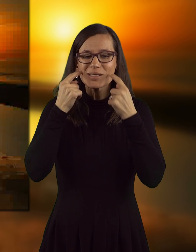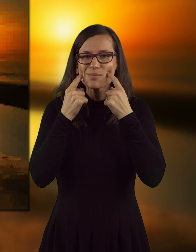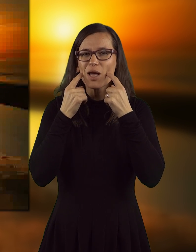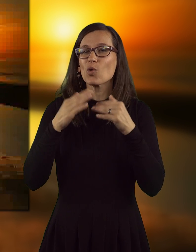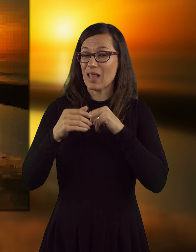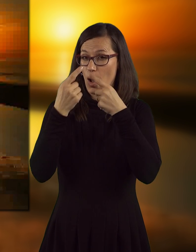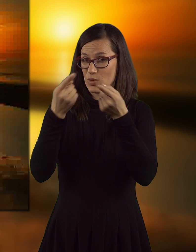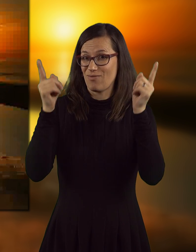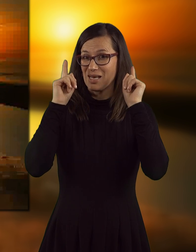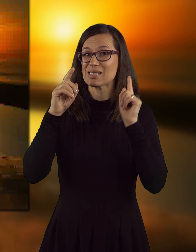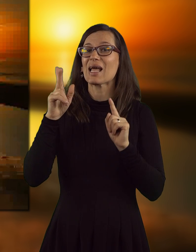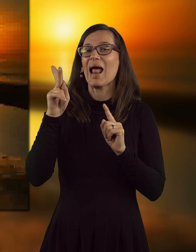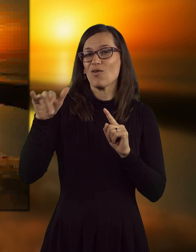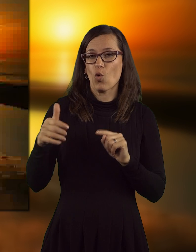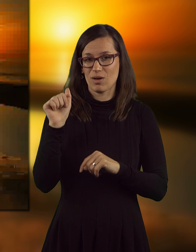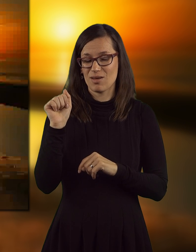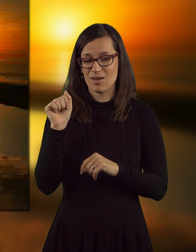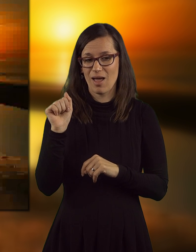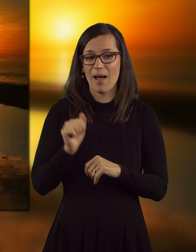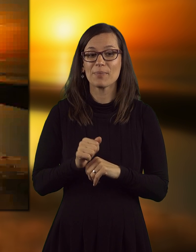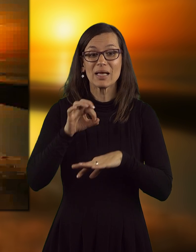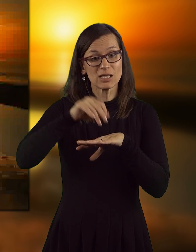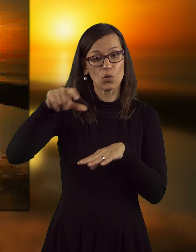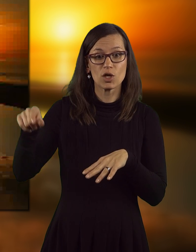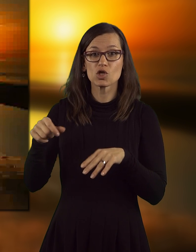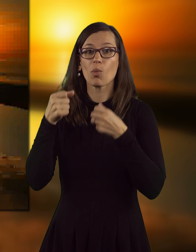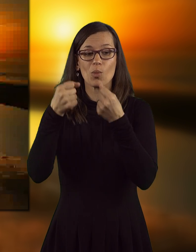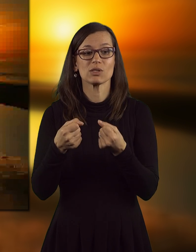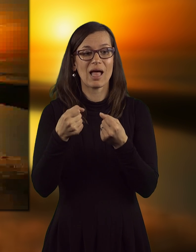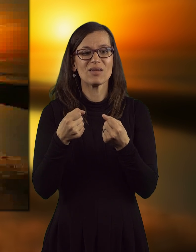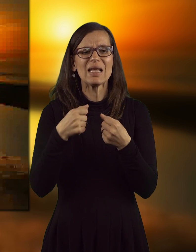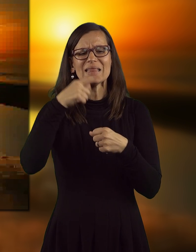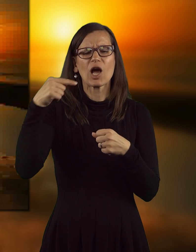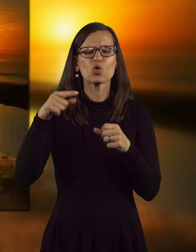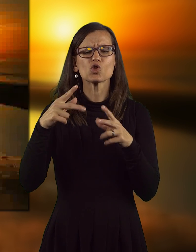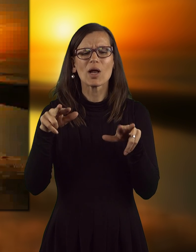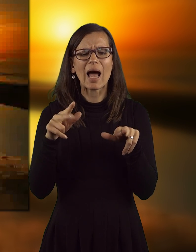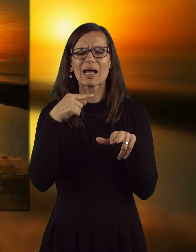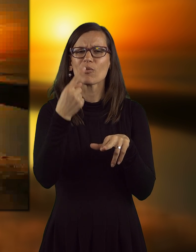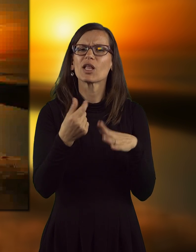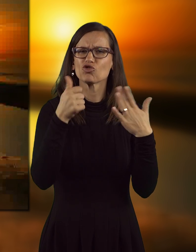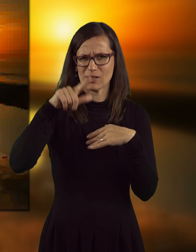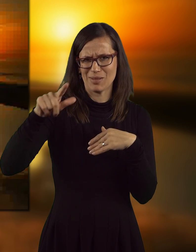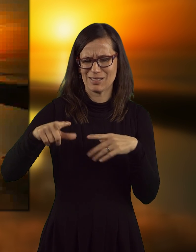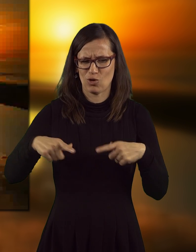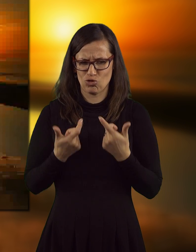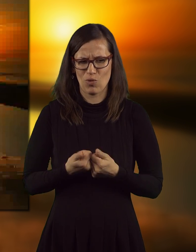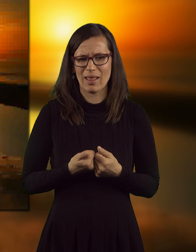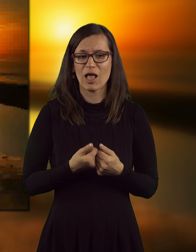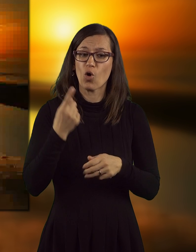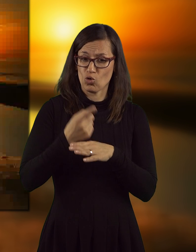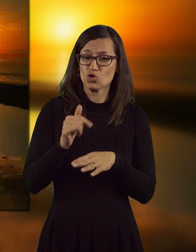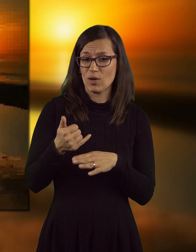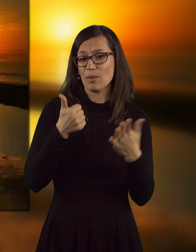in University of California, and he was given the diagnosis of cancer and 6 months to live. Well, he went